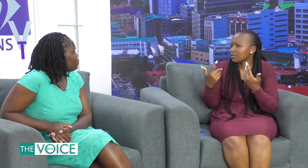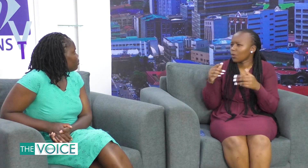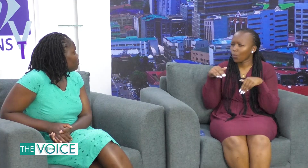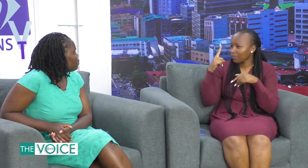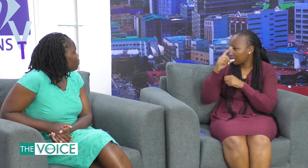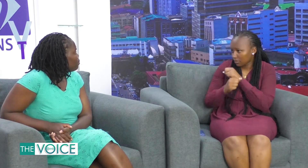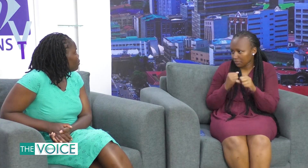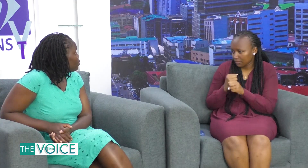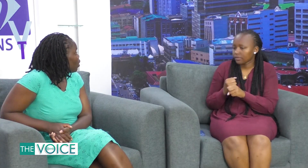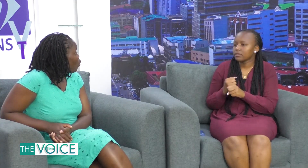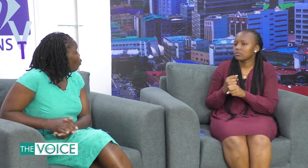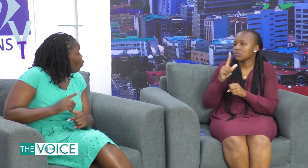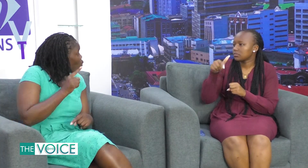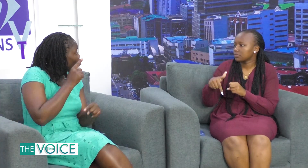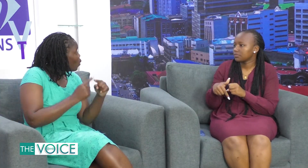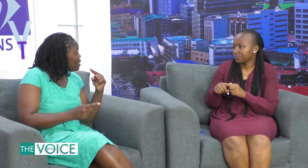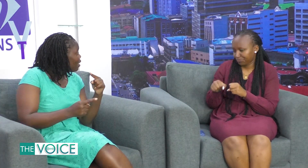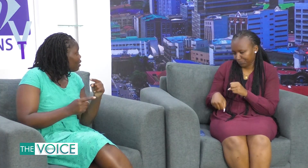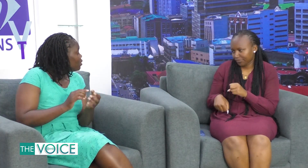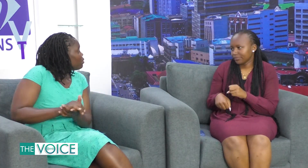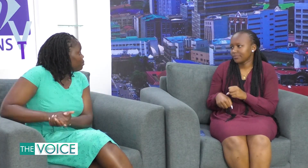another school. So I waited for